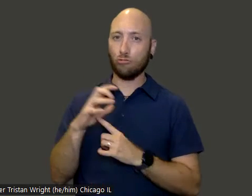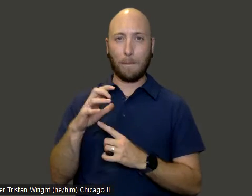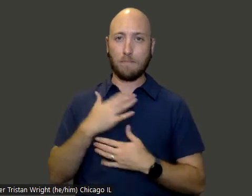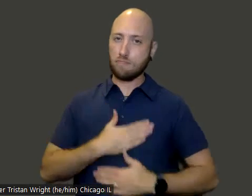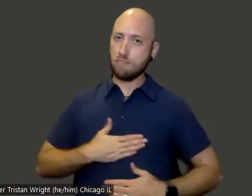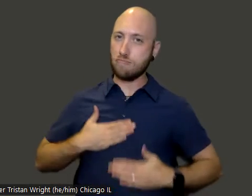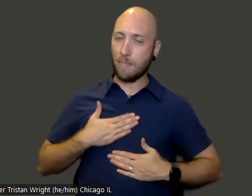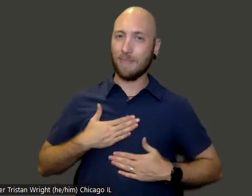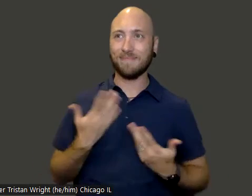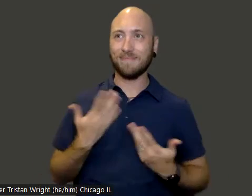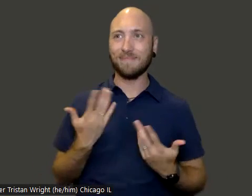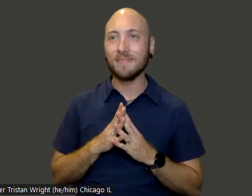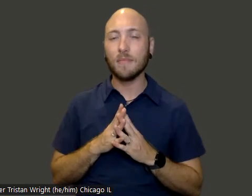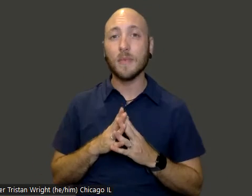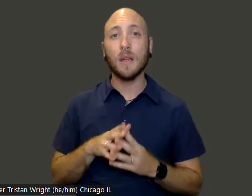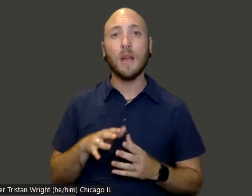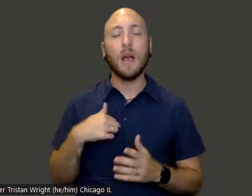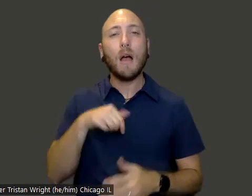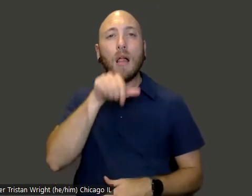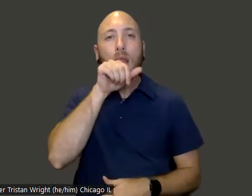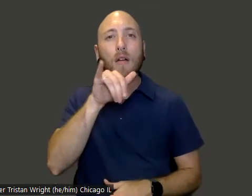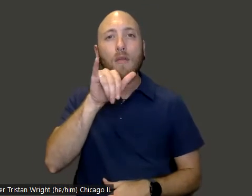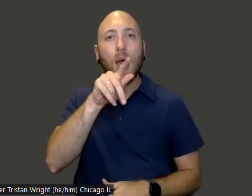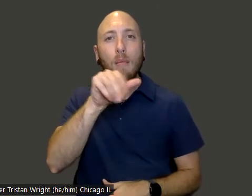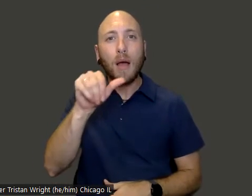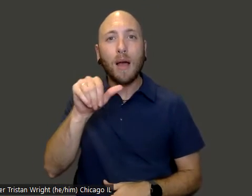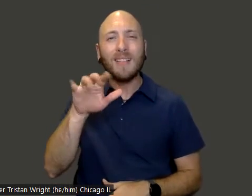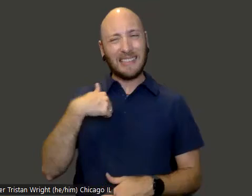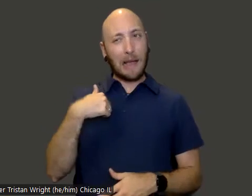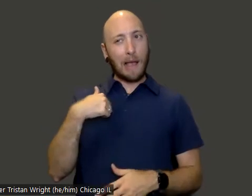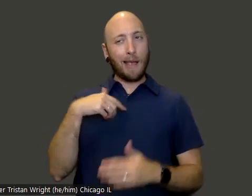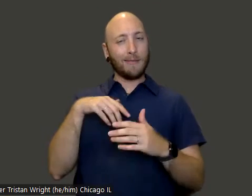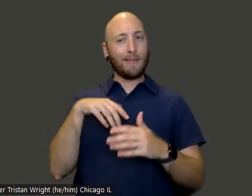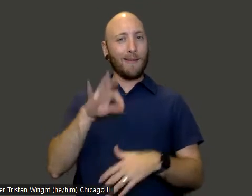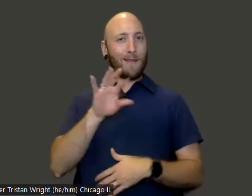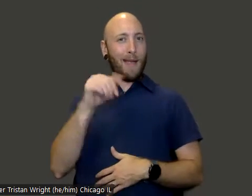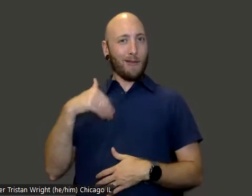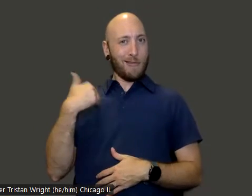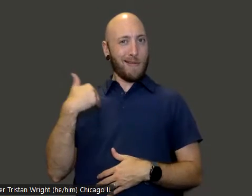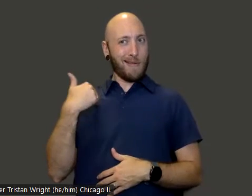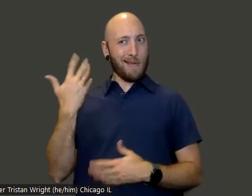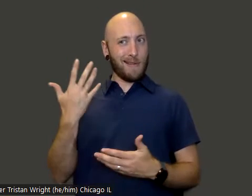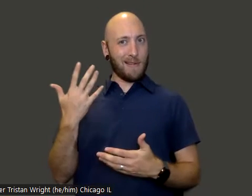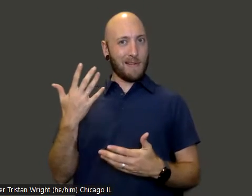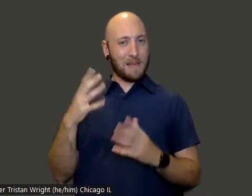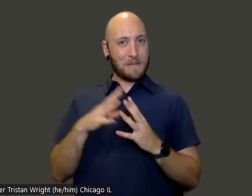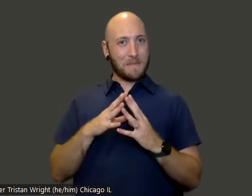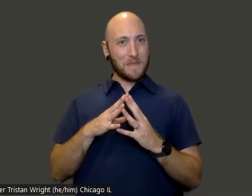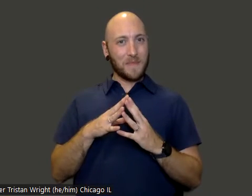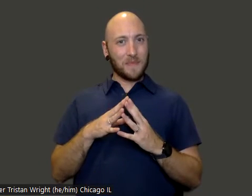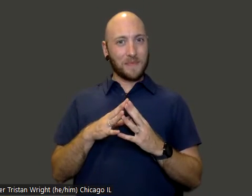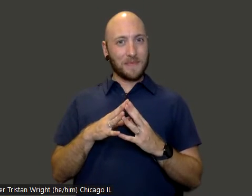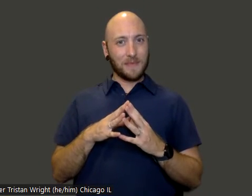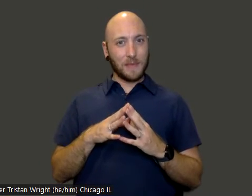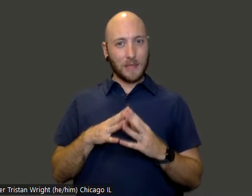I really connect with YPOC because I came into Alcoholics Anonymous when I was young, and going to your bell curve